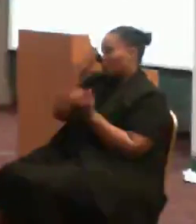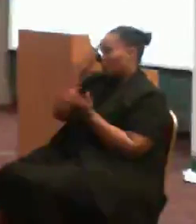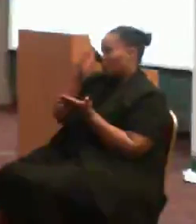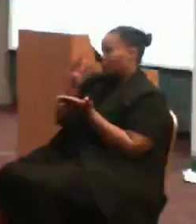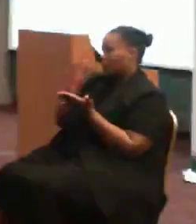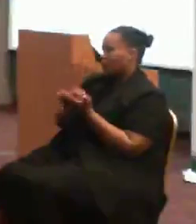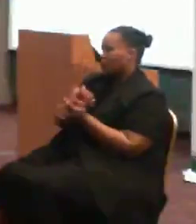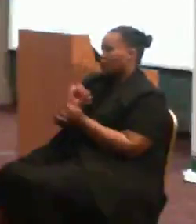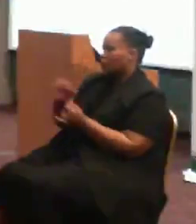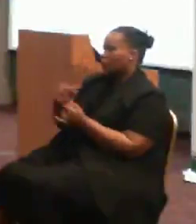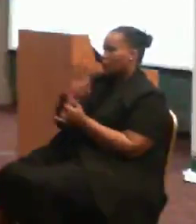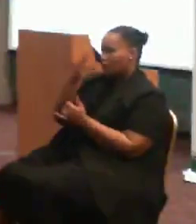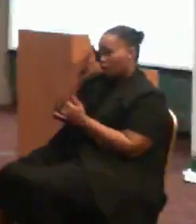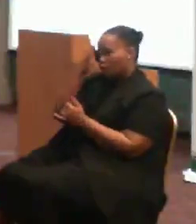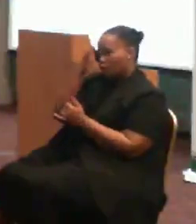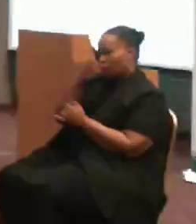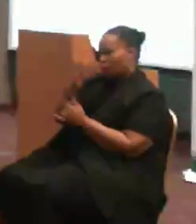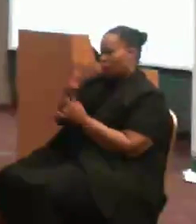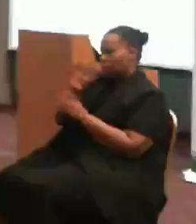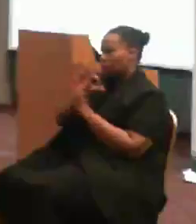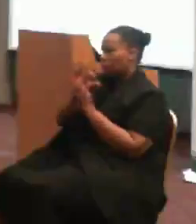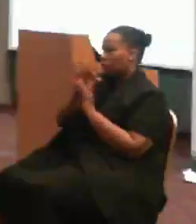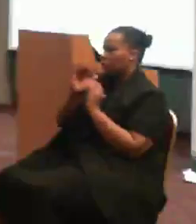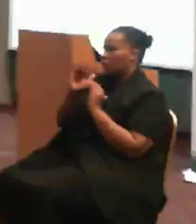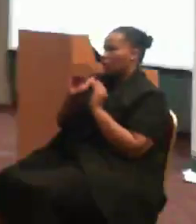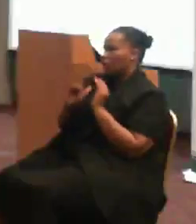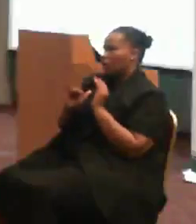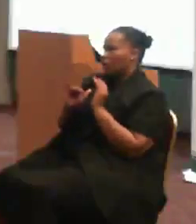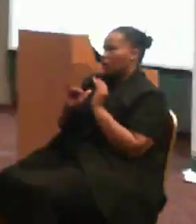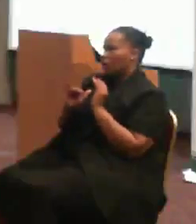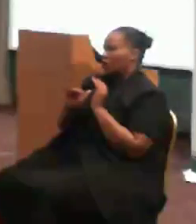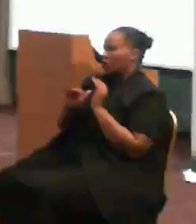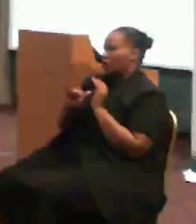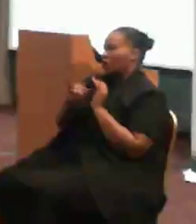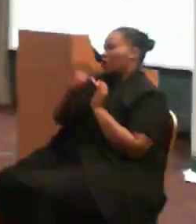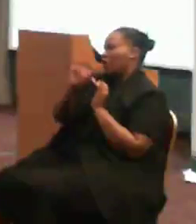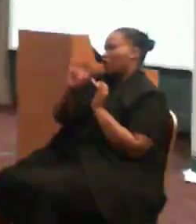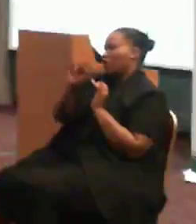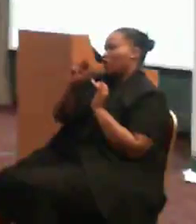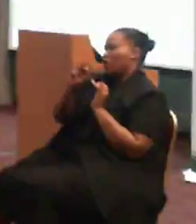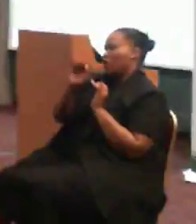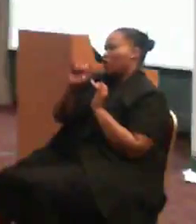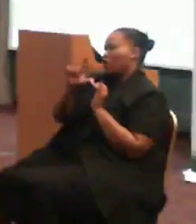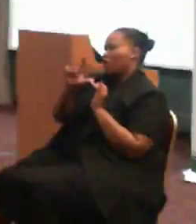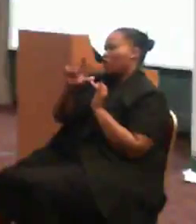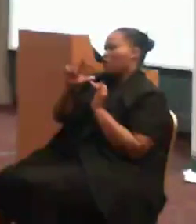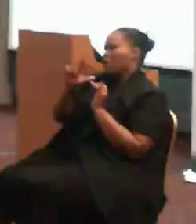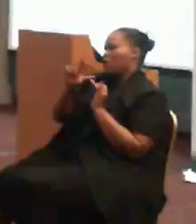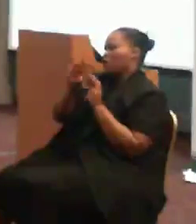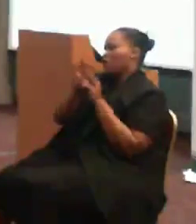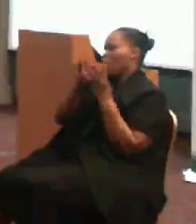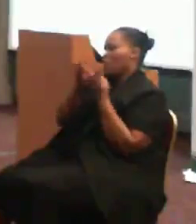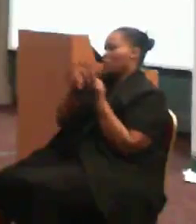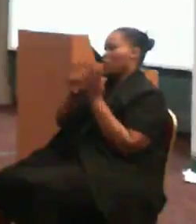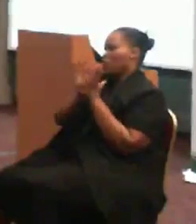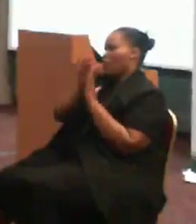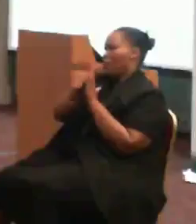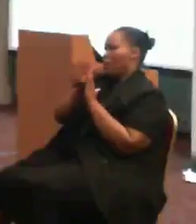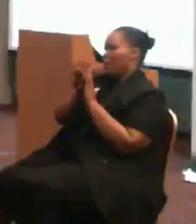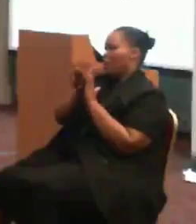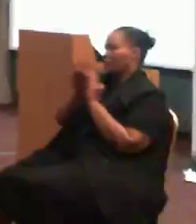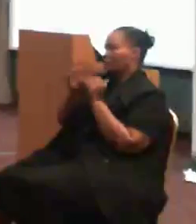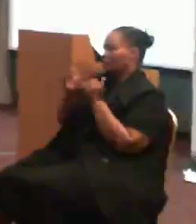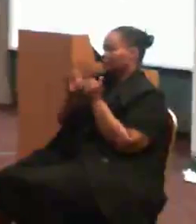your costs are reducing either close to inflation or slightly below inflation in certain cases. But that is